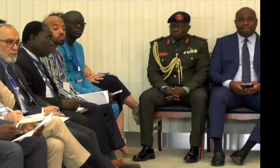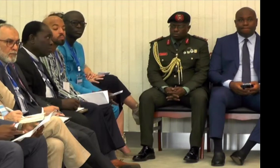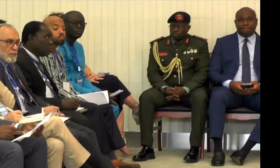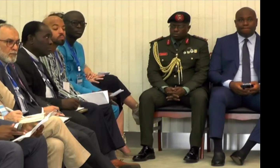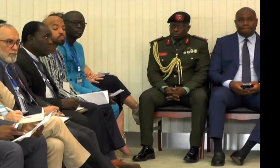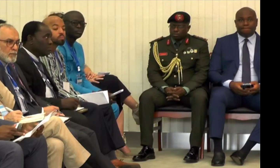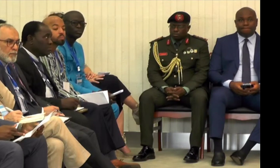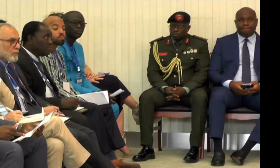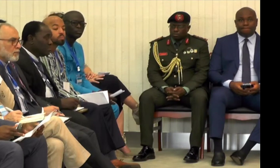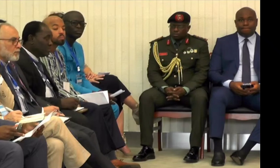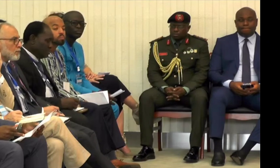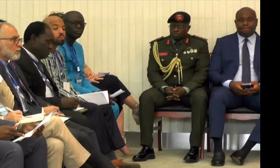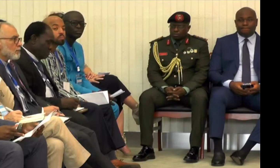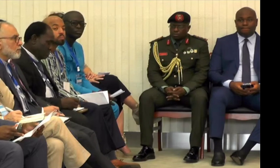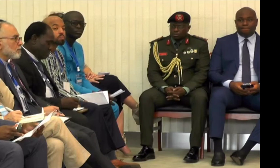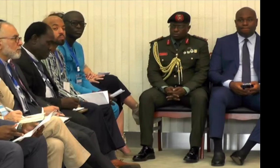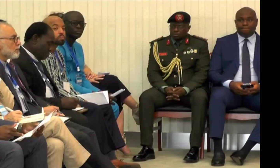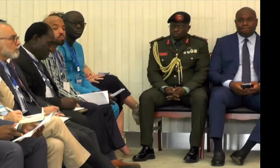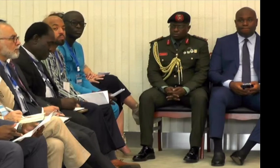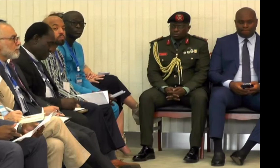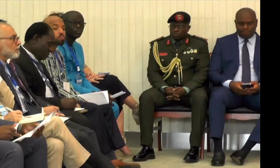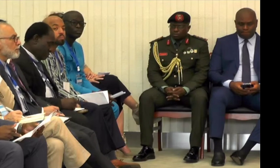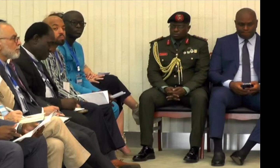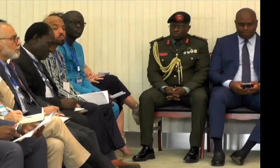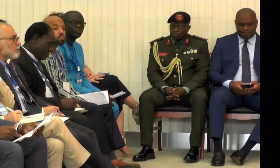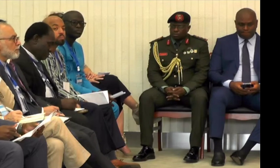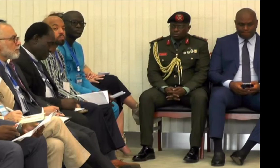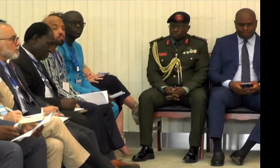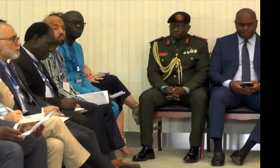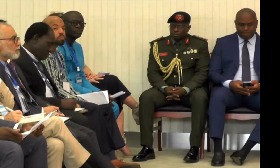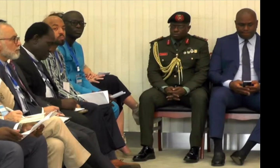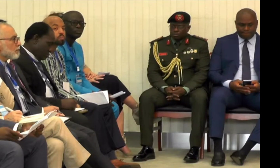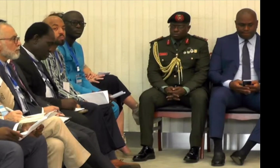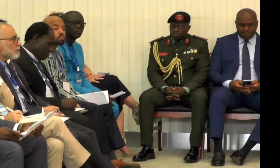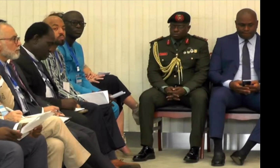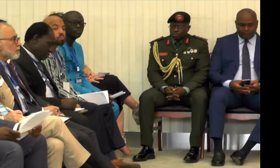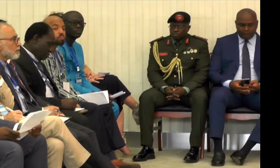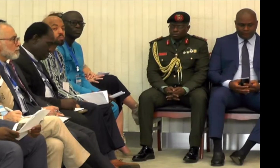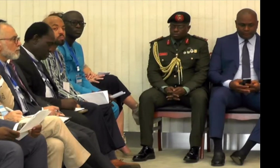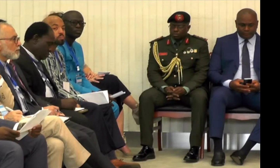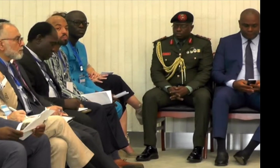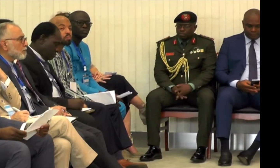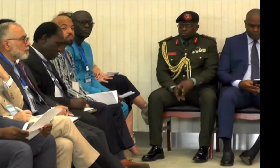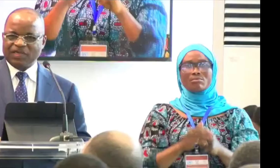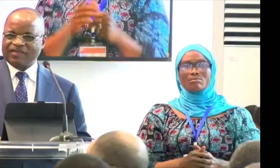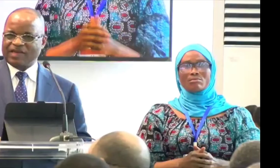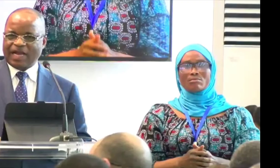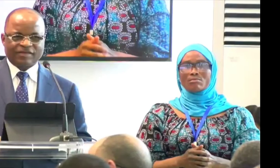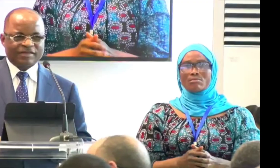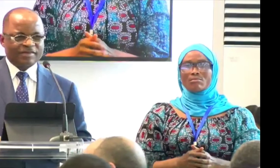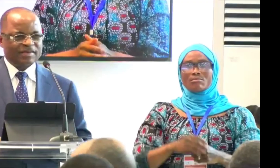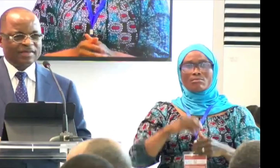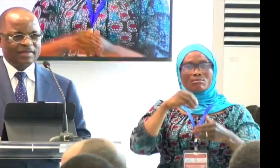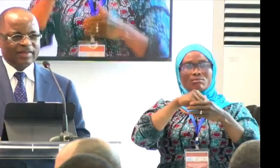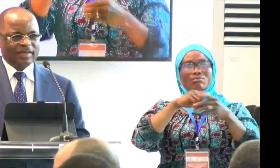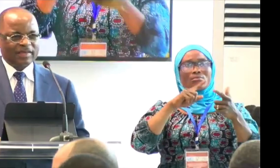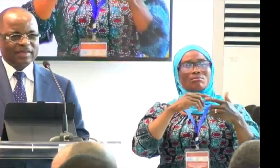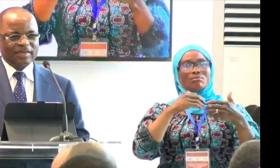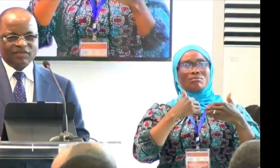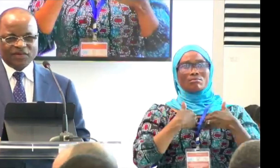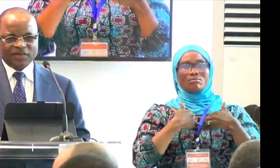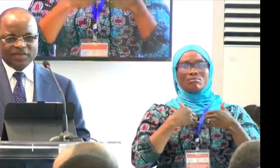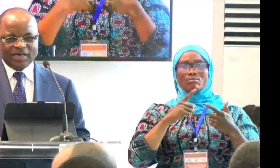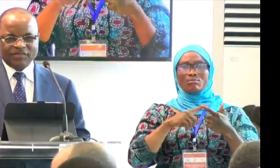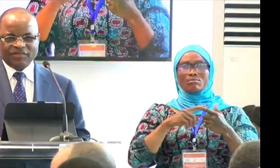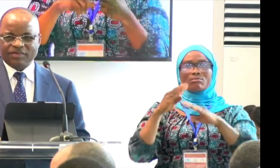which allowed the General Assembly to take over that when a veto is passed in